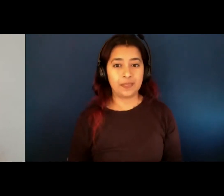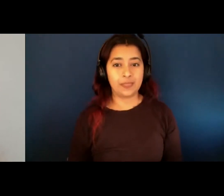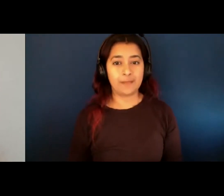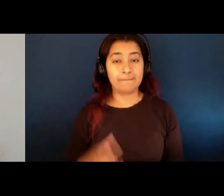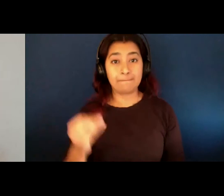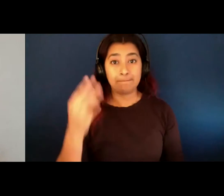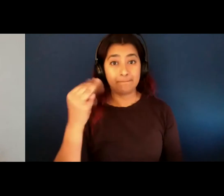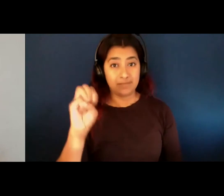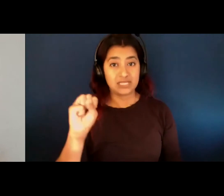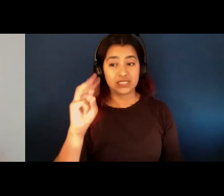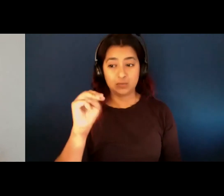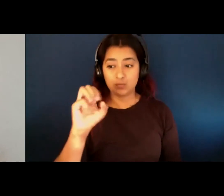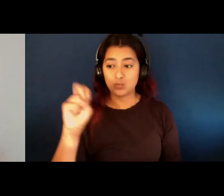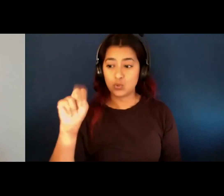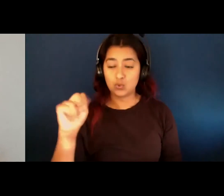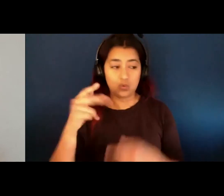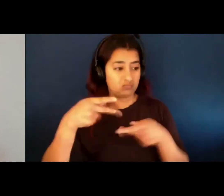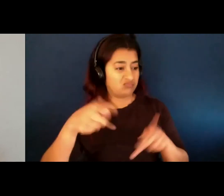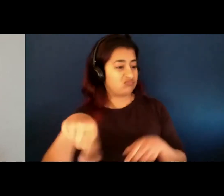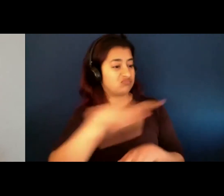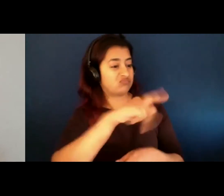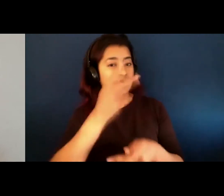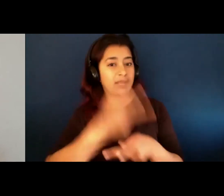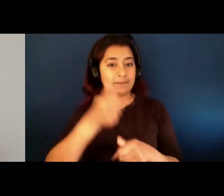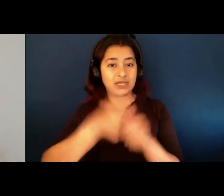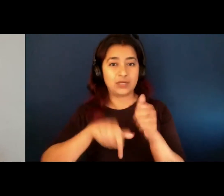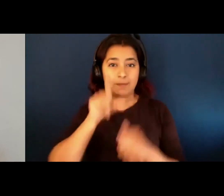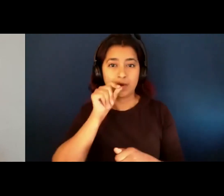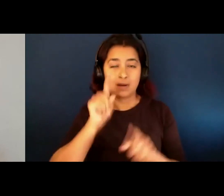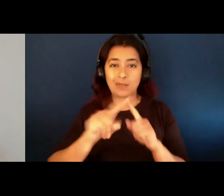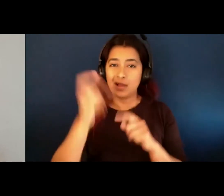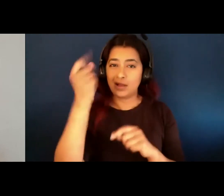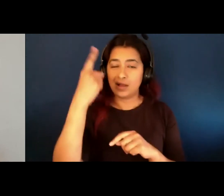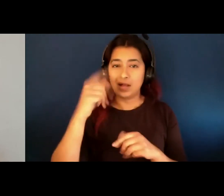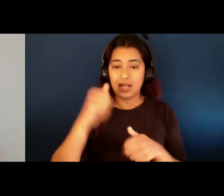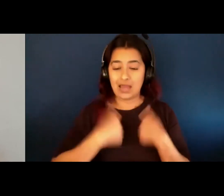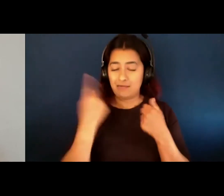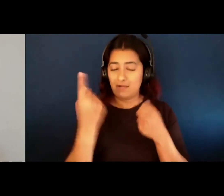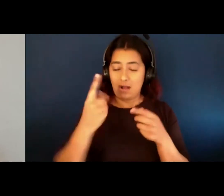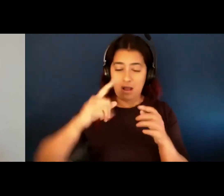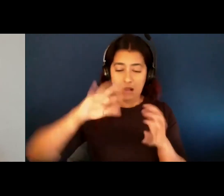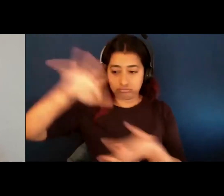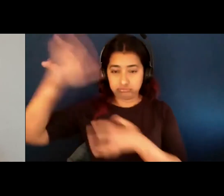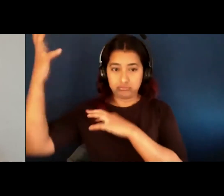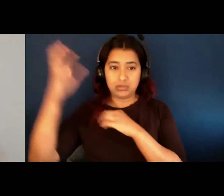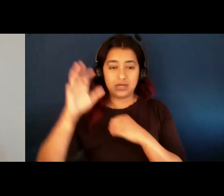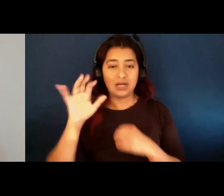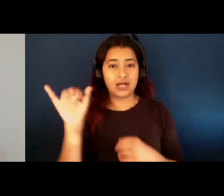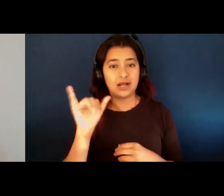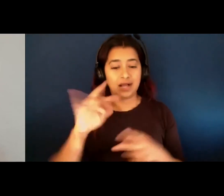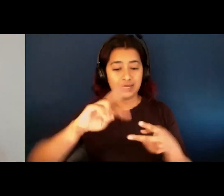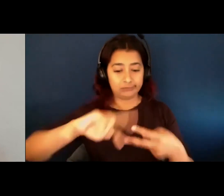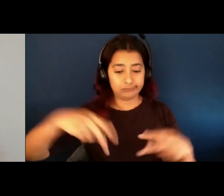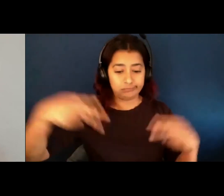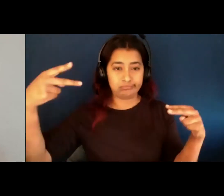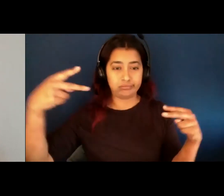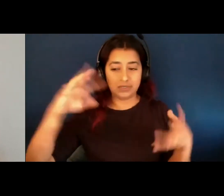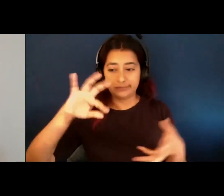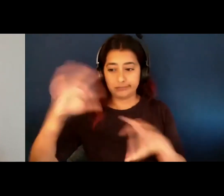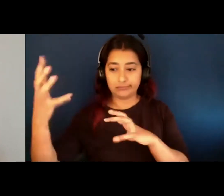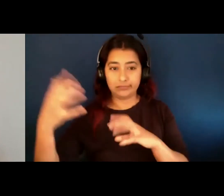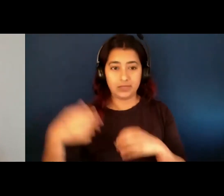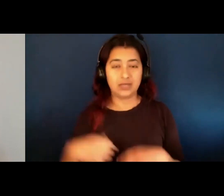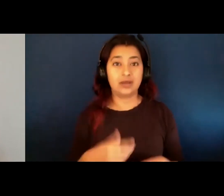each and every one. But life always spirals out of control like a mutant double helix. Maybe this was